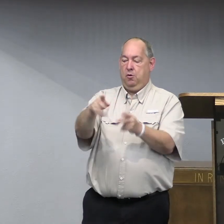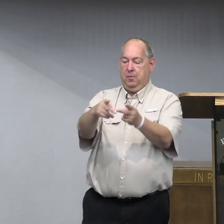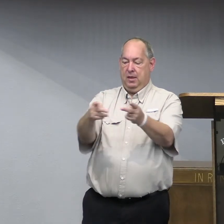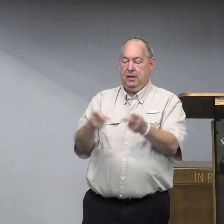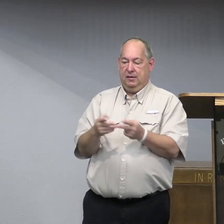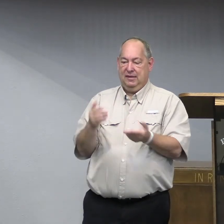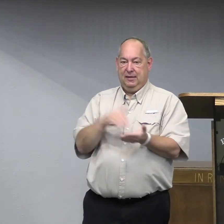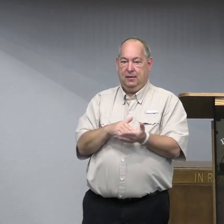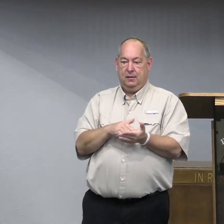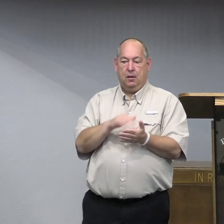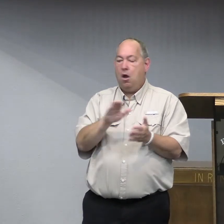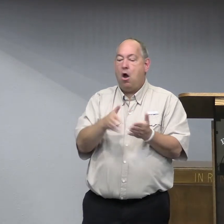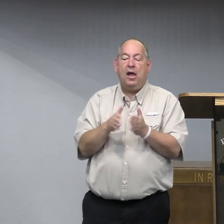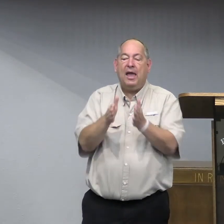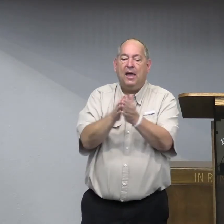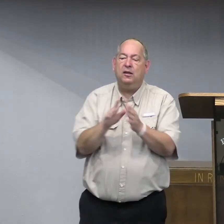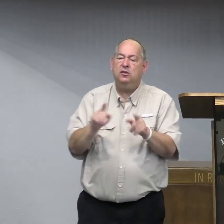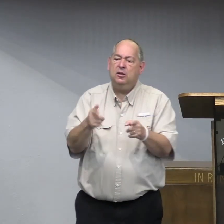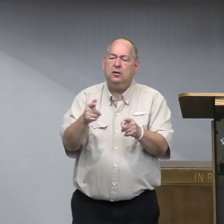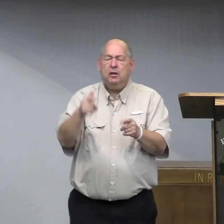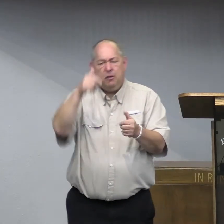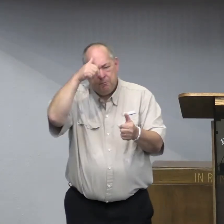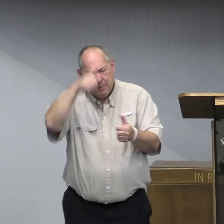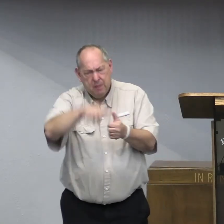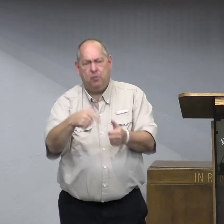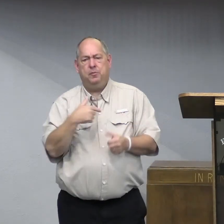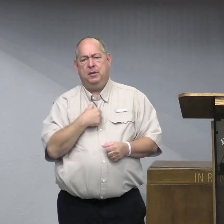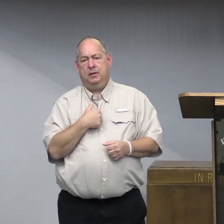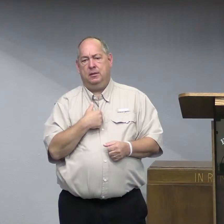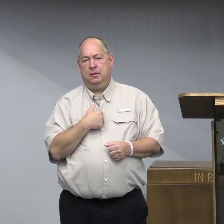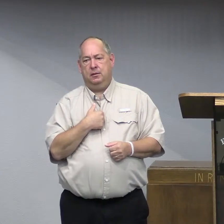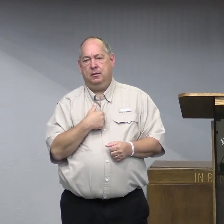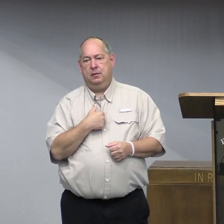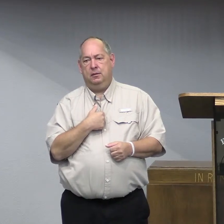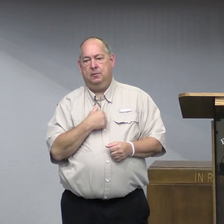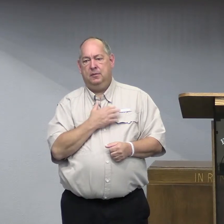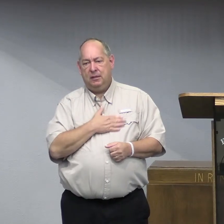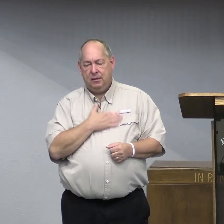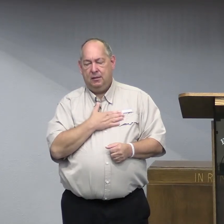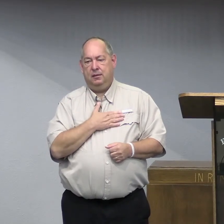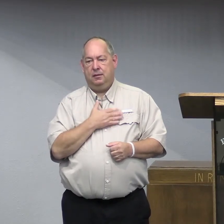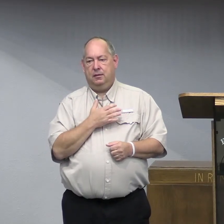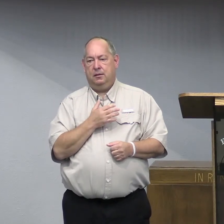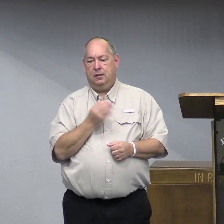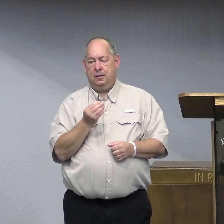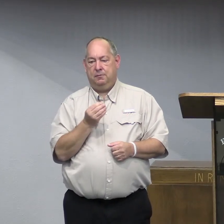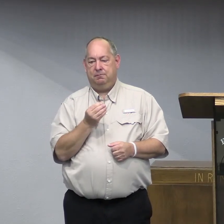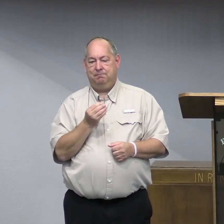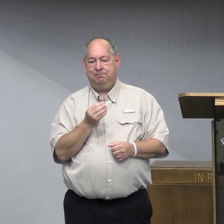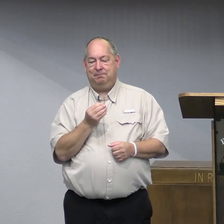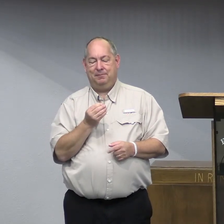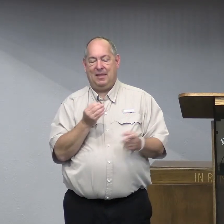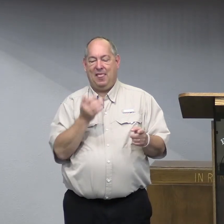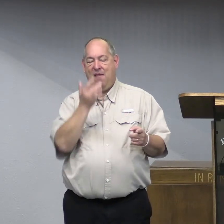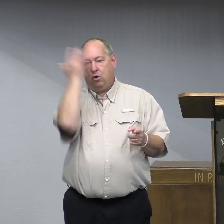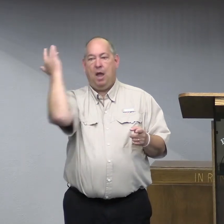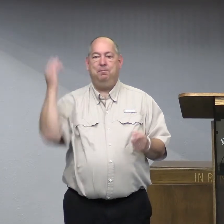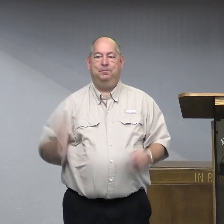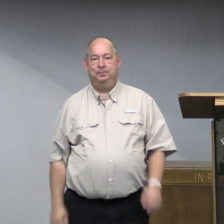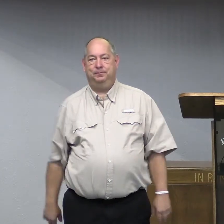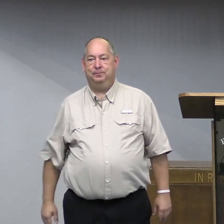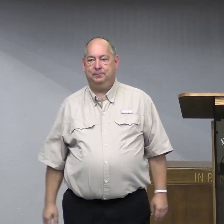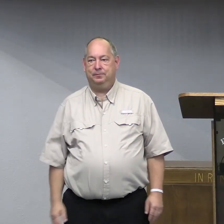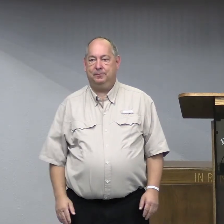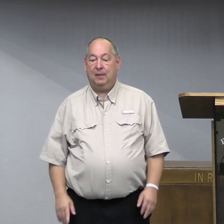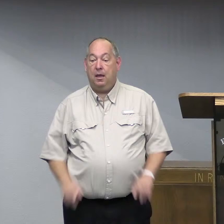he asked was just remember me. And they didn't.